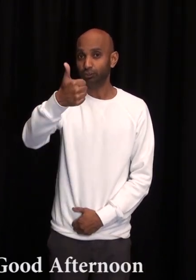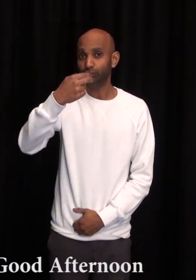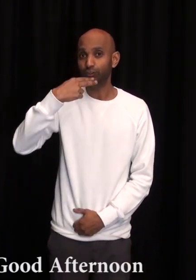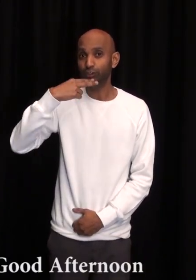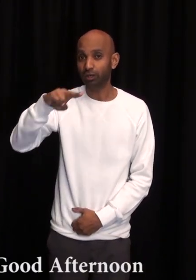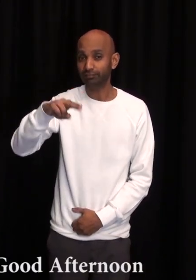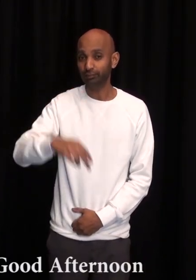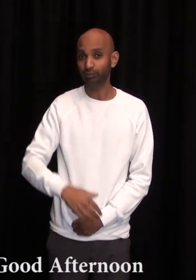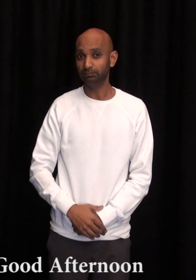Good afternoon.